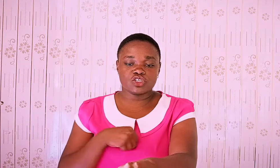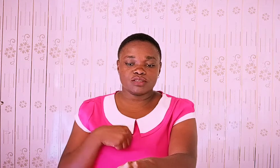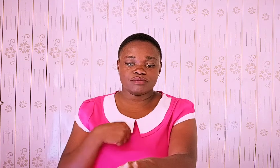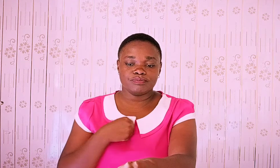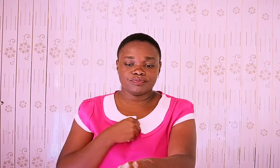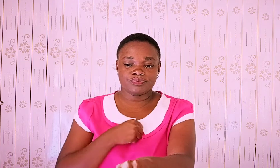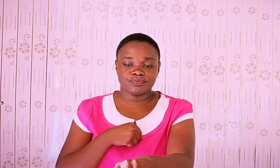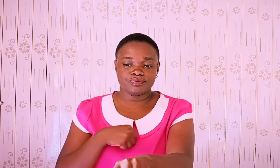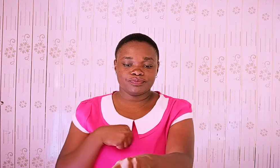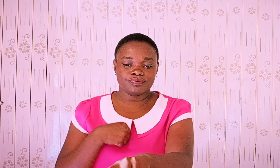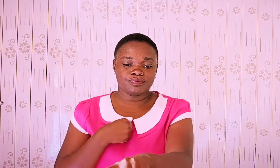orientation?